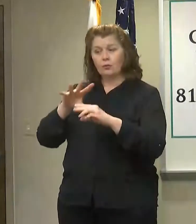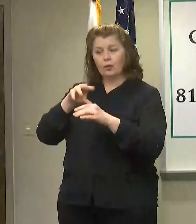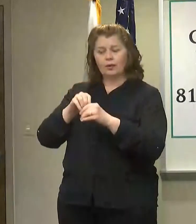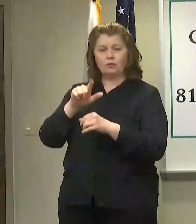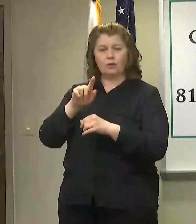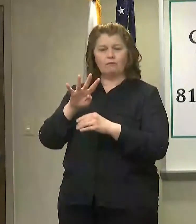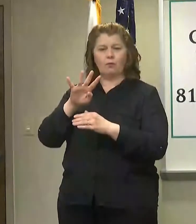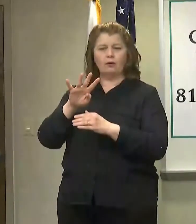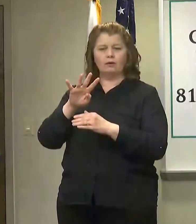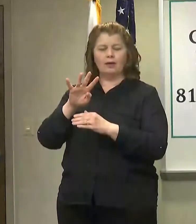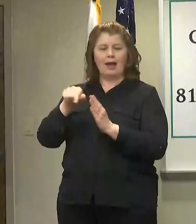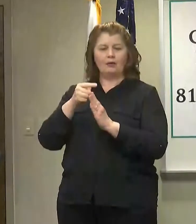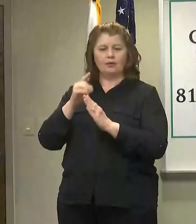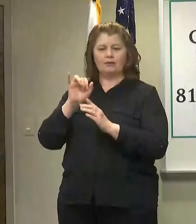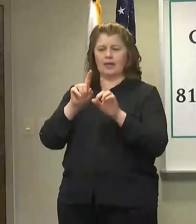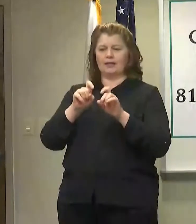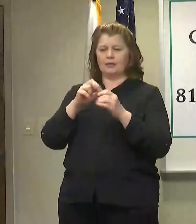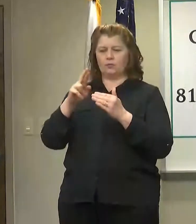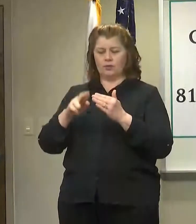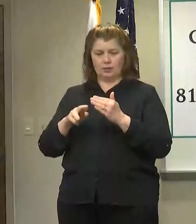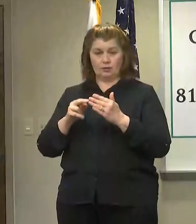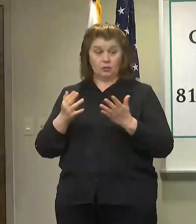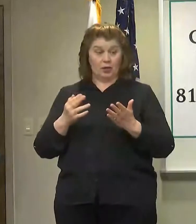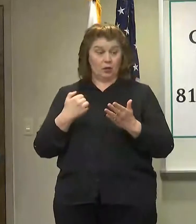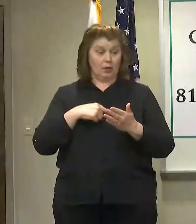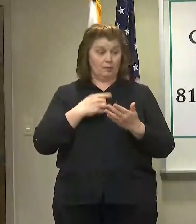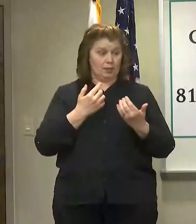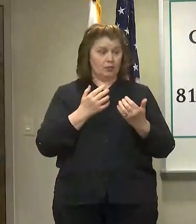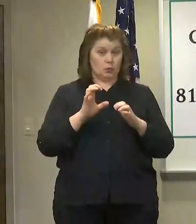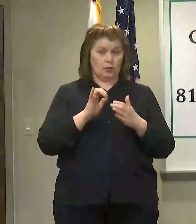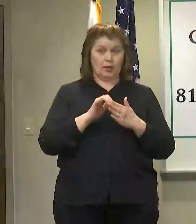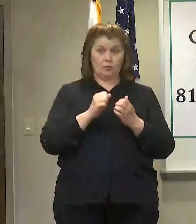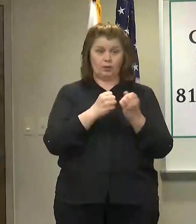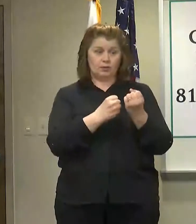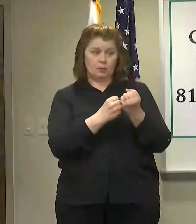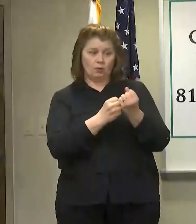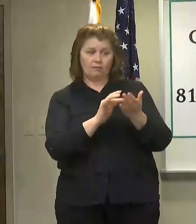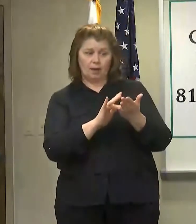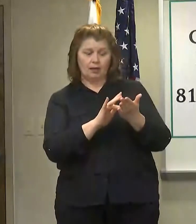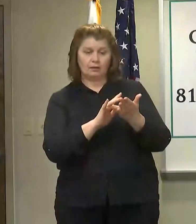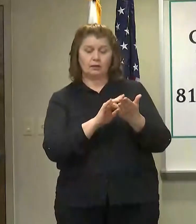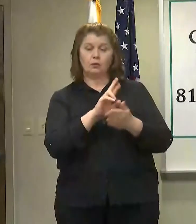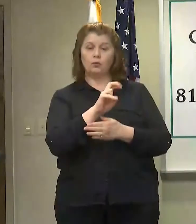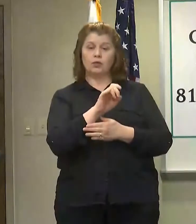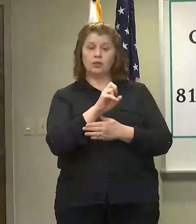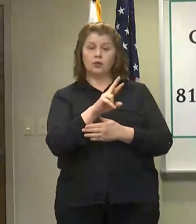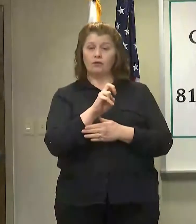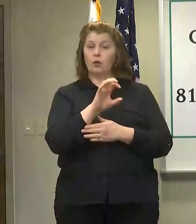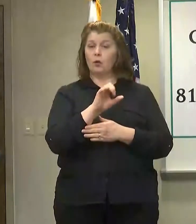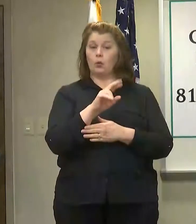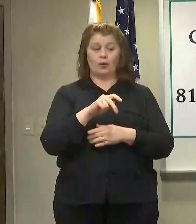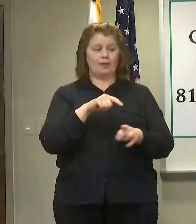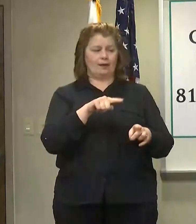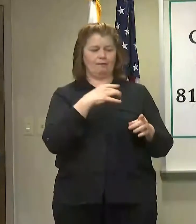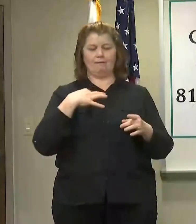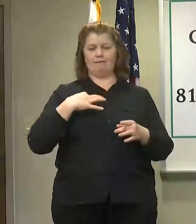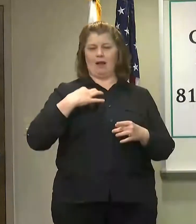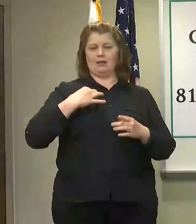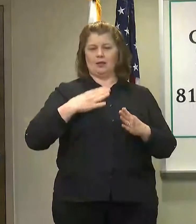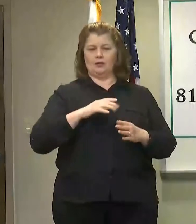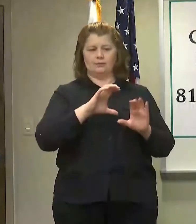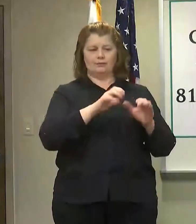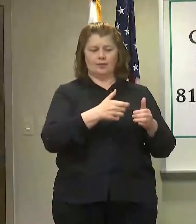at Winnebago County Health Department have been able to surge and have been able to do that with support of our Medical Reserve Corps, which are volunteers. A lot of them are out